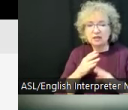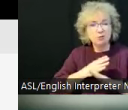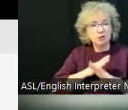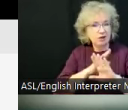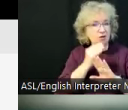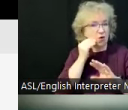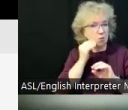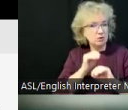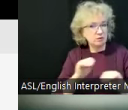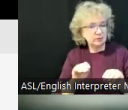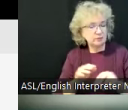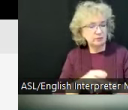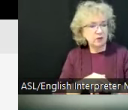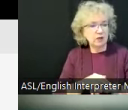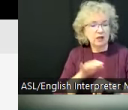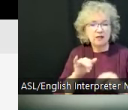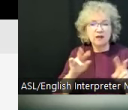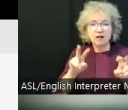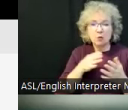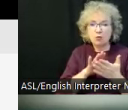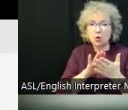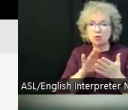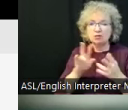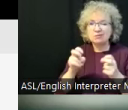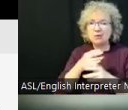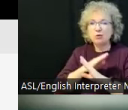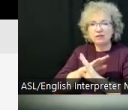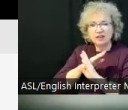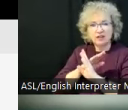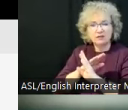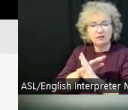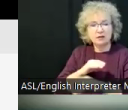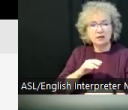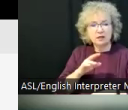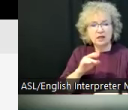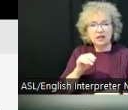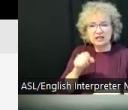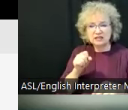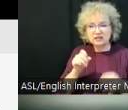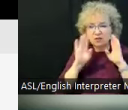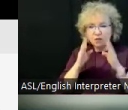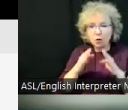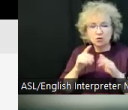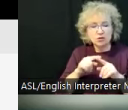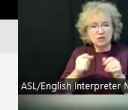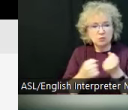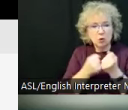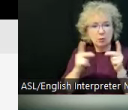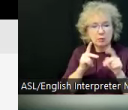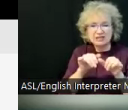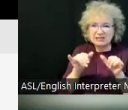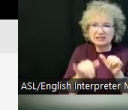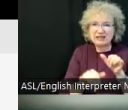So this is a preventative approach and is, yes, focused on supporting people to stay where they